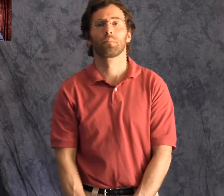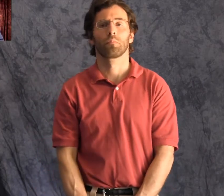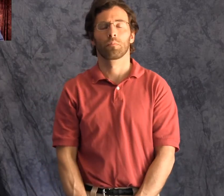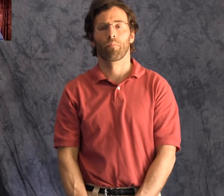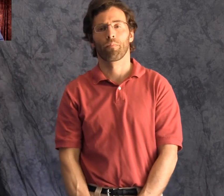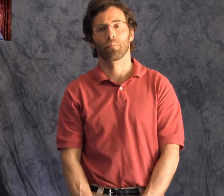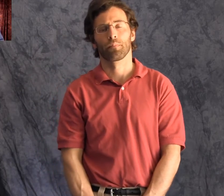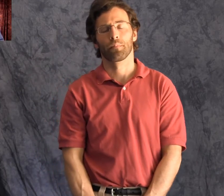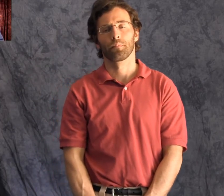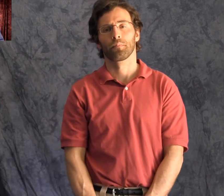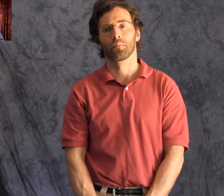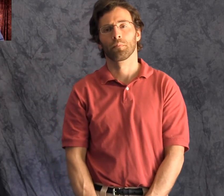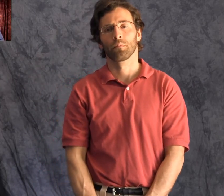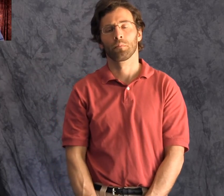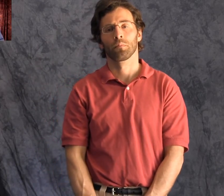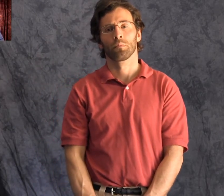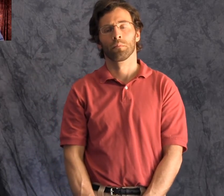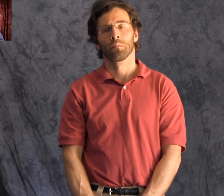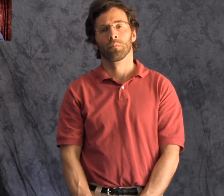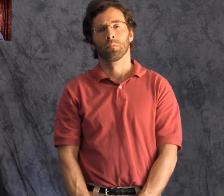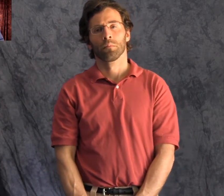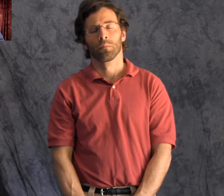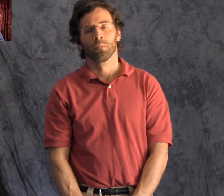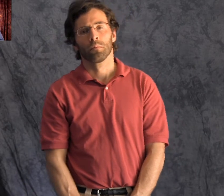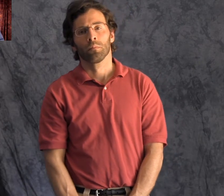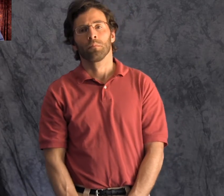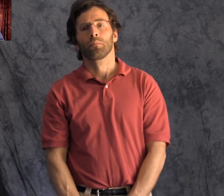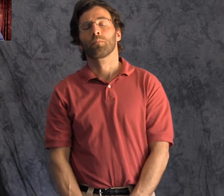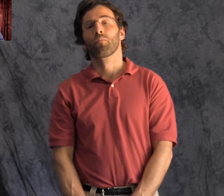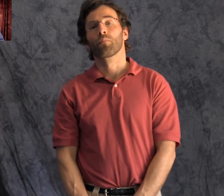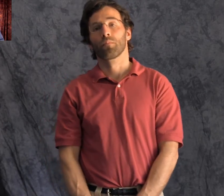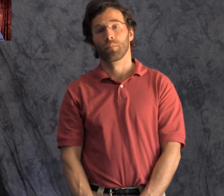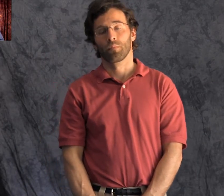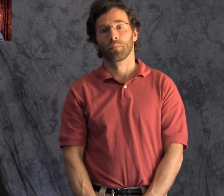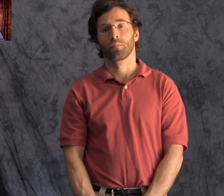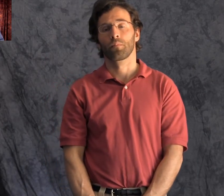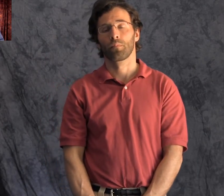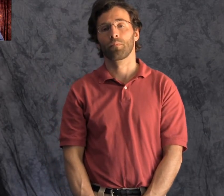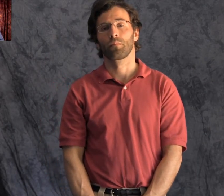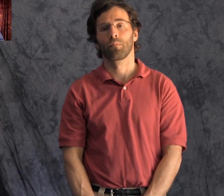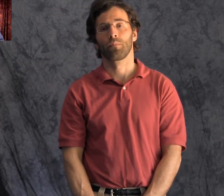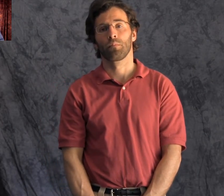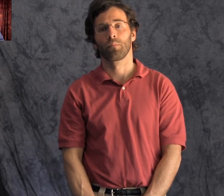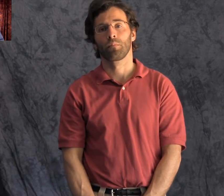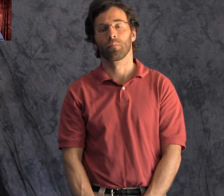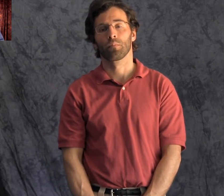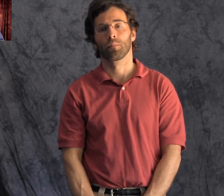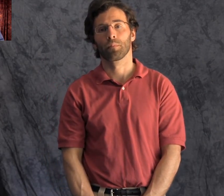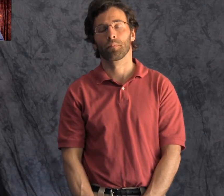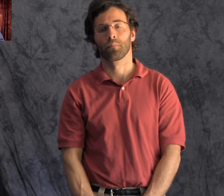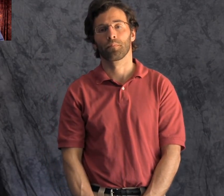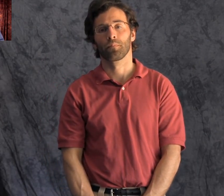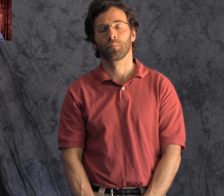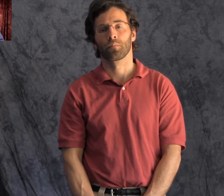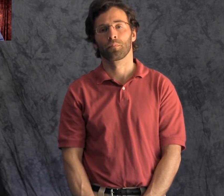In the large intestines, feces spends quite a bit of time and is in contact relatively closely with the walls of your large